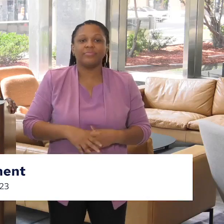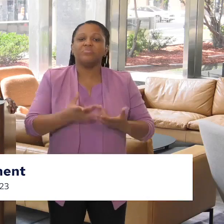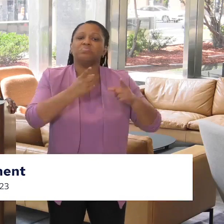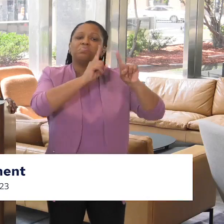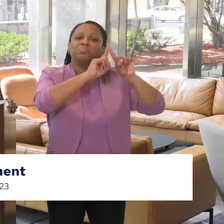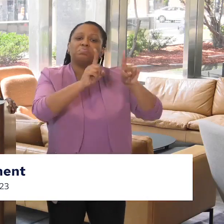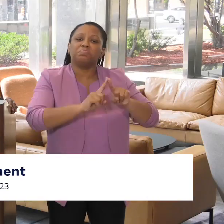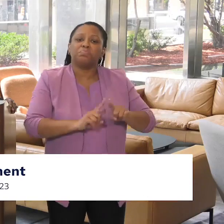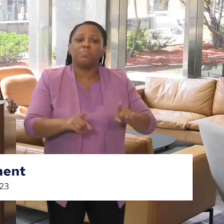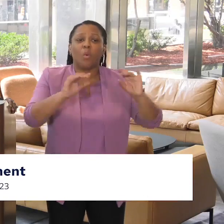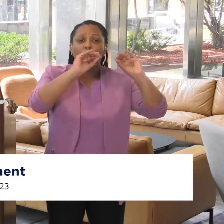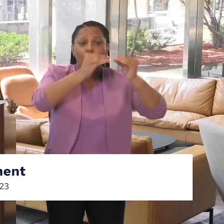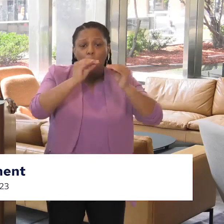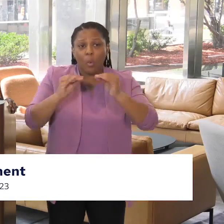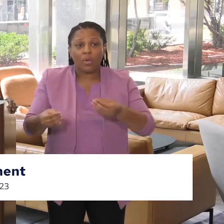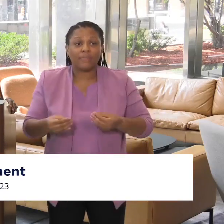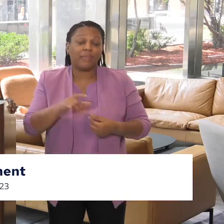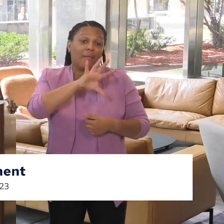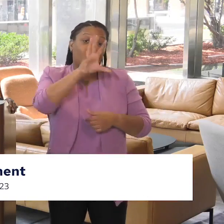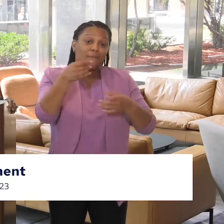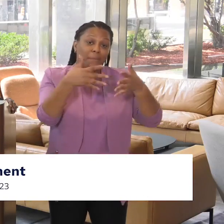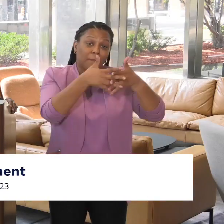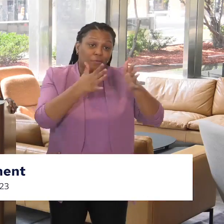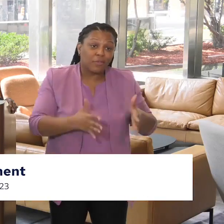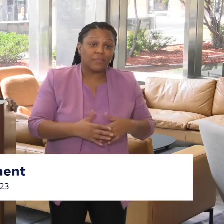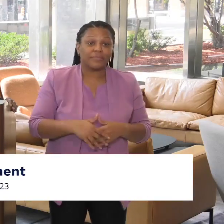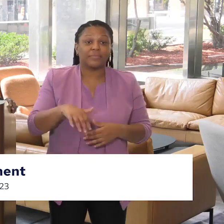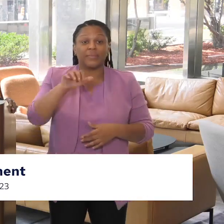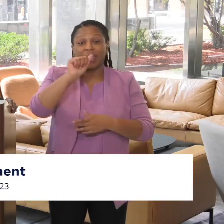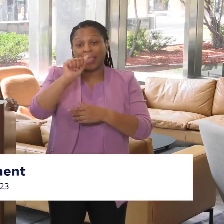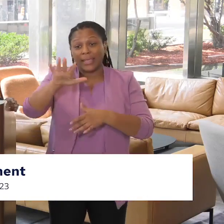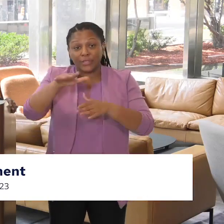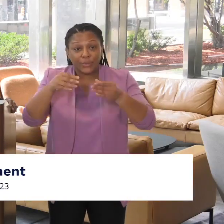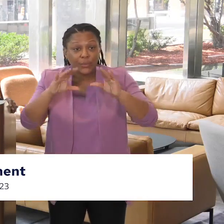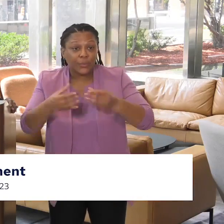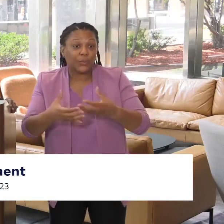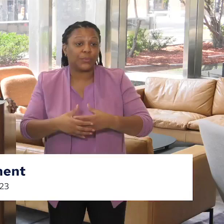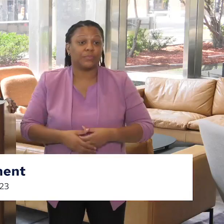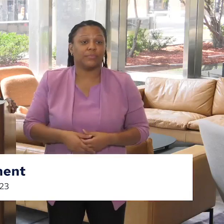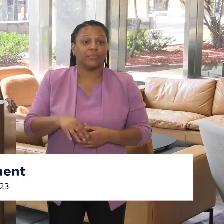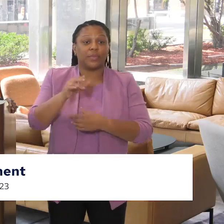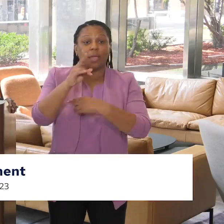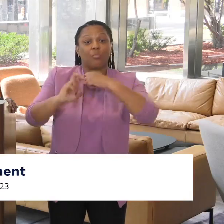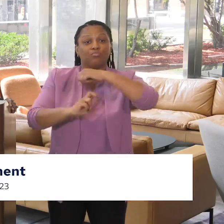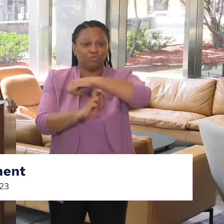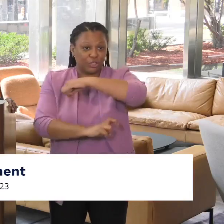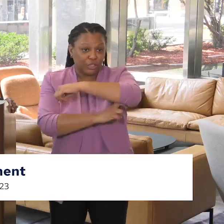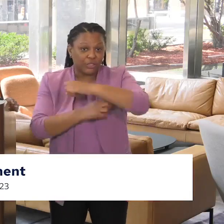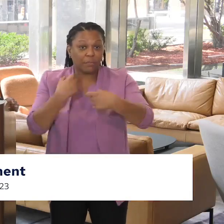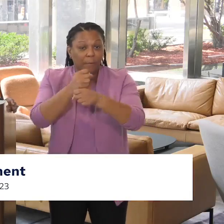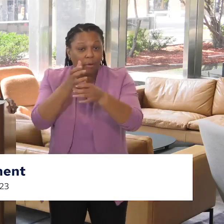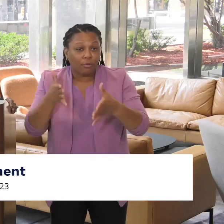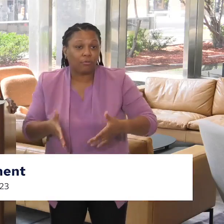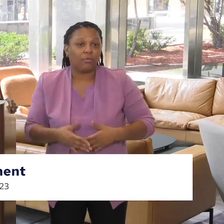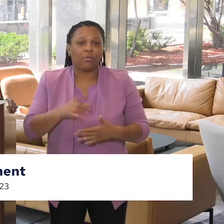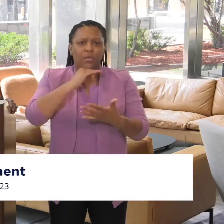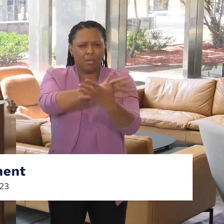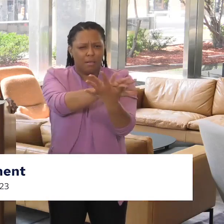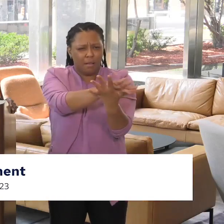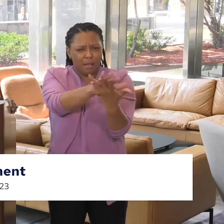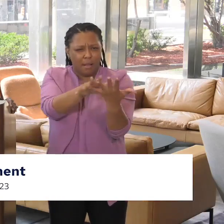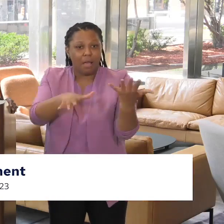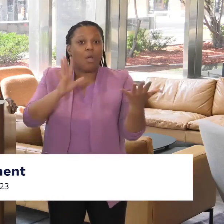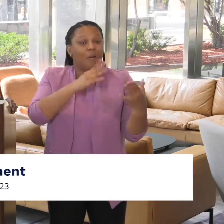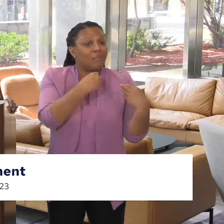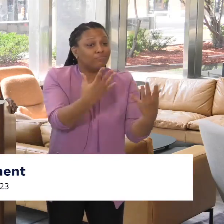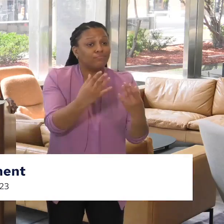Association, Bridgemakers, and Spark Y, who will all be providing training in entrepreneurship. The Center for